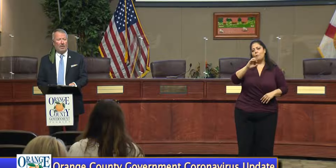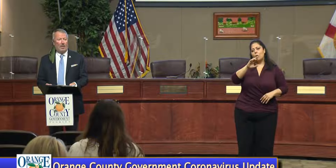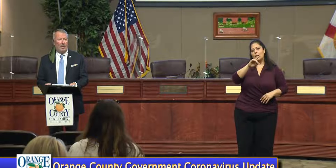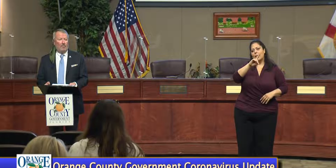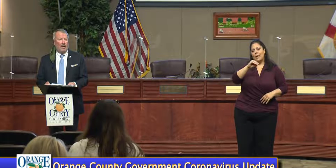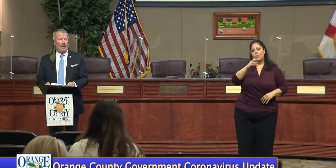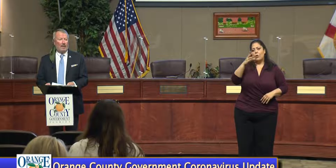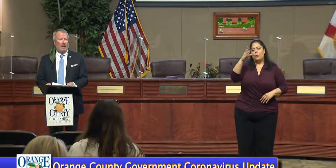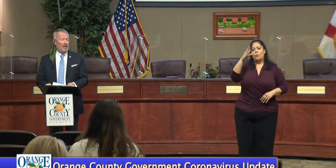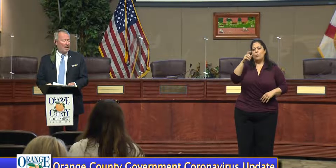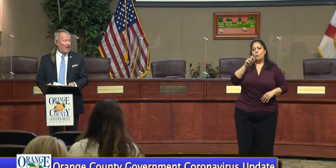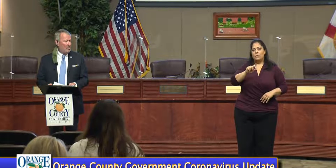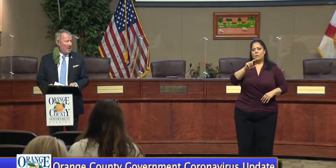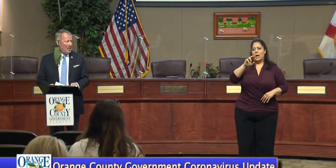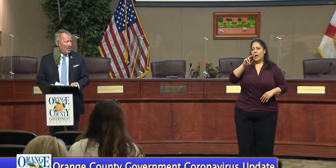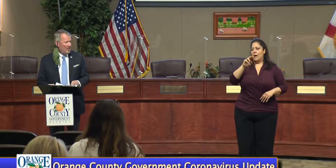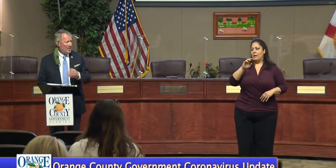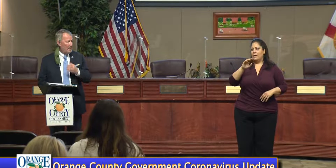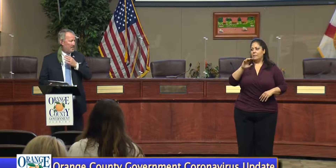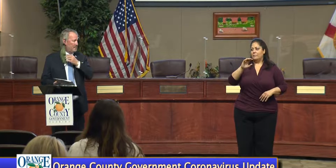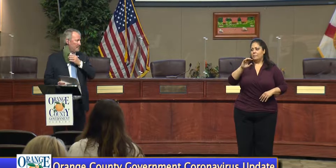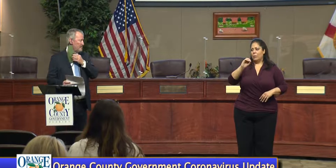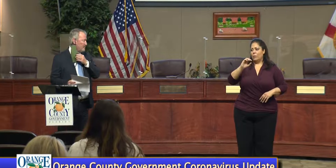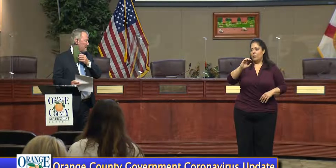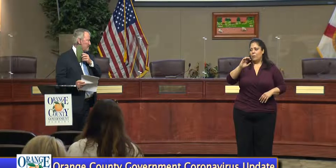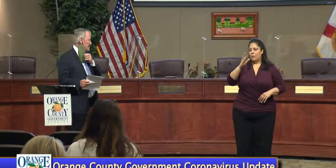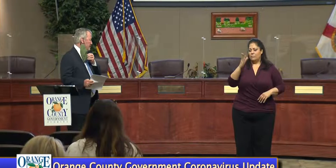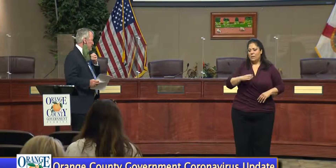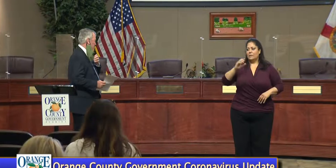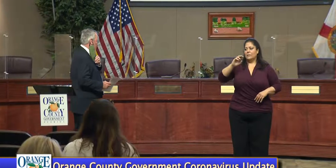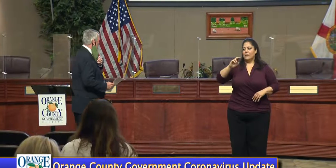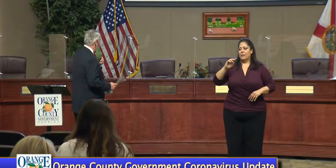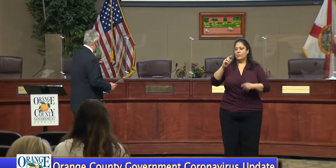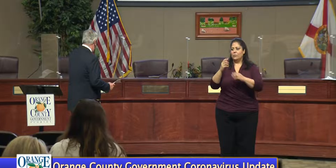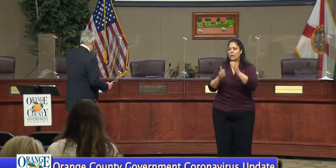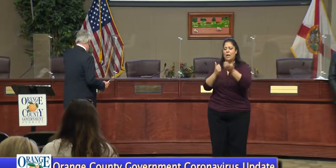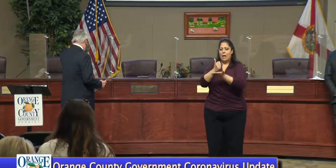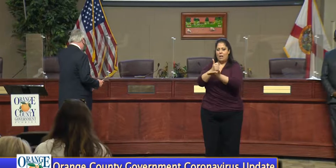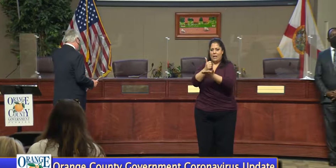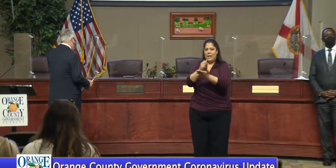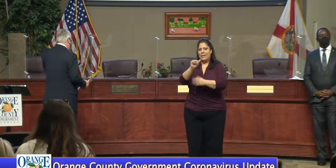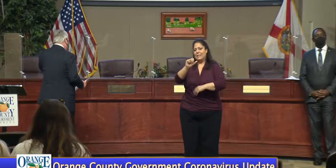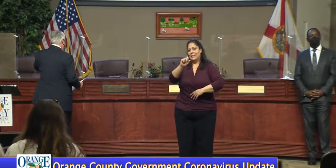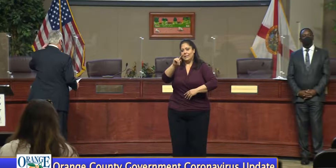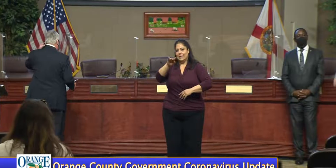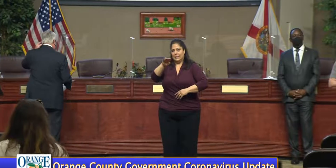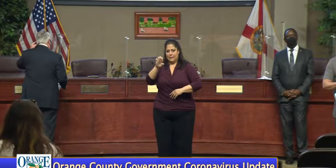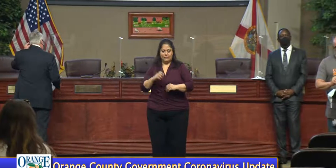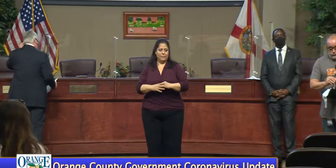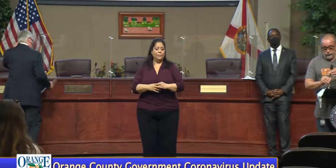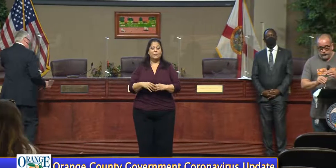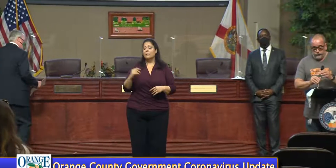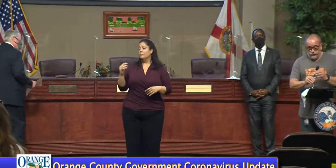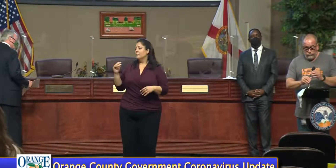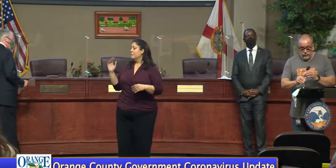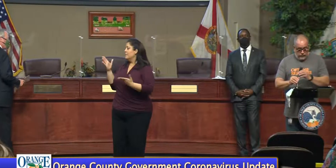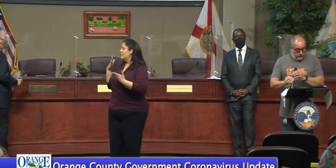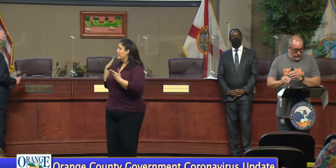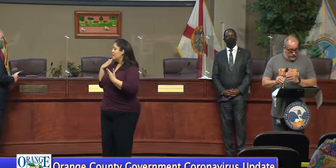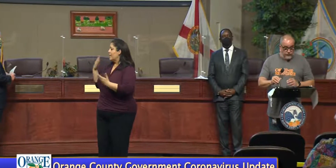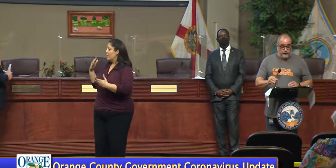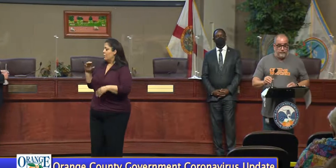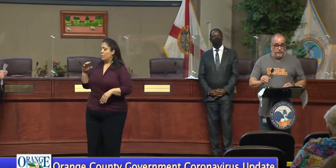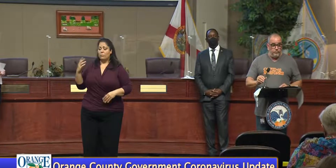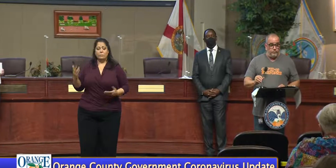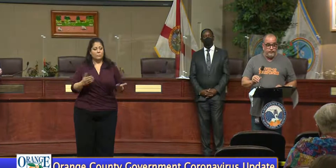cityoforlando.gov/assistance. With that, Dr. Pino. Good afternoon, everyone. Thank you, Mayor. I join you